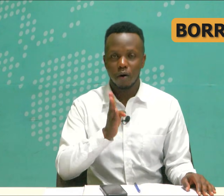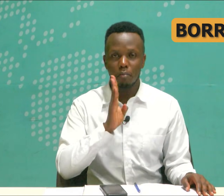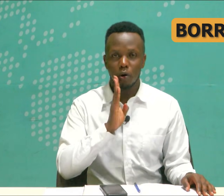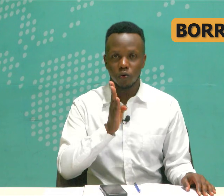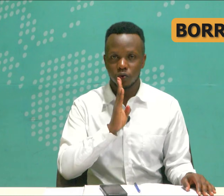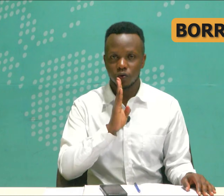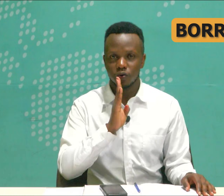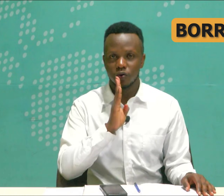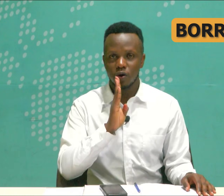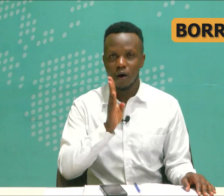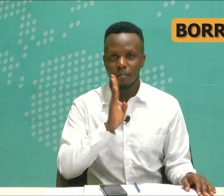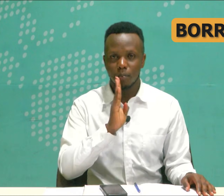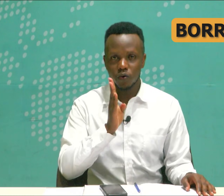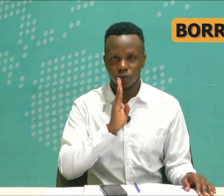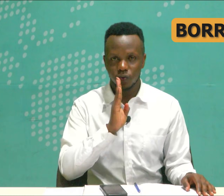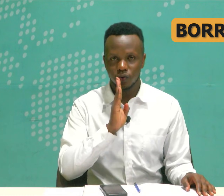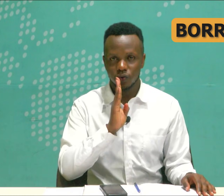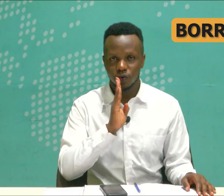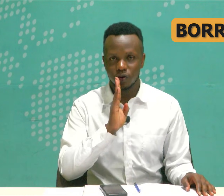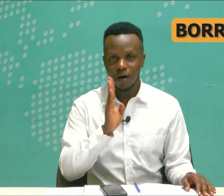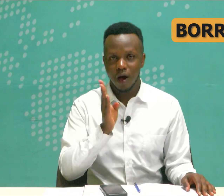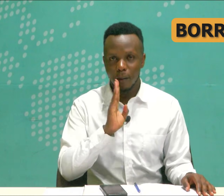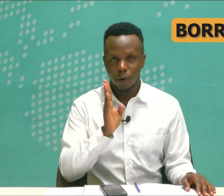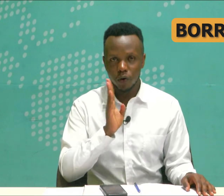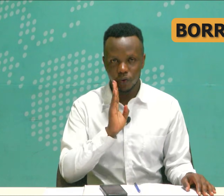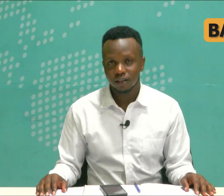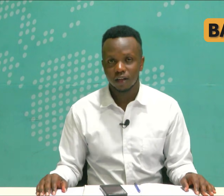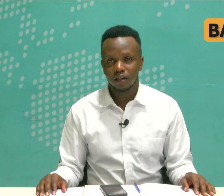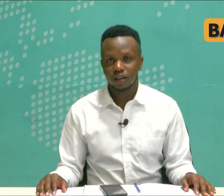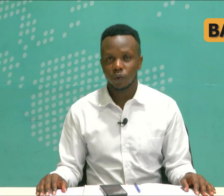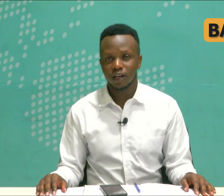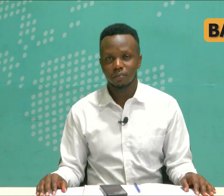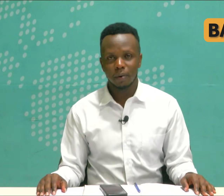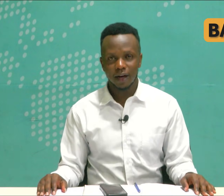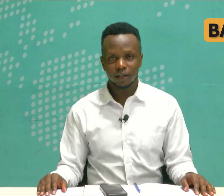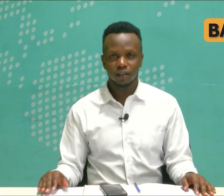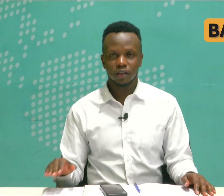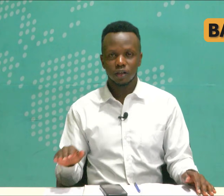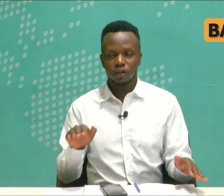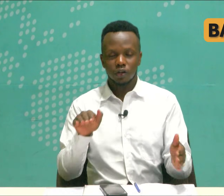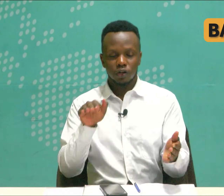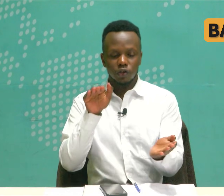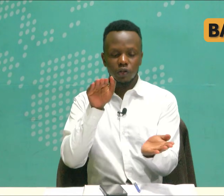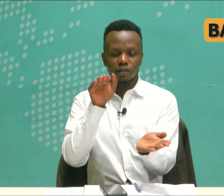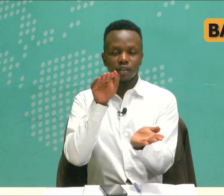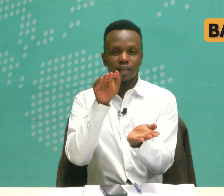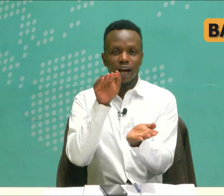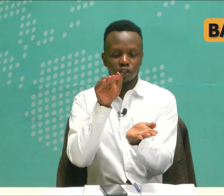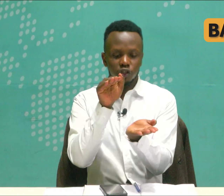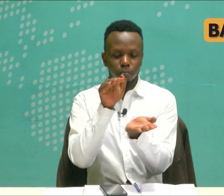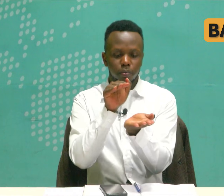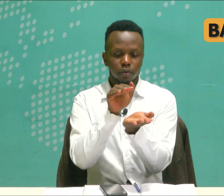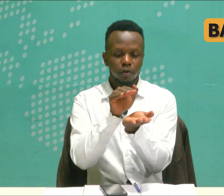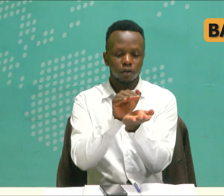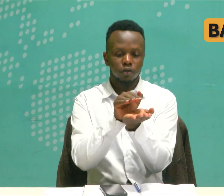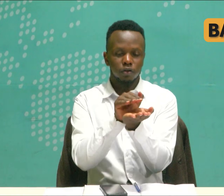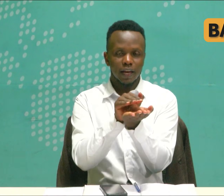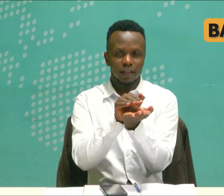borrow, borrow, borrow. The word bank, you use this hardship, you do like